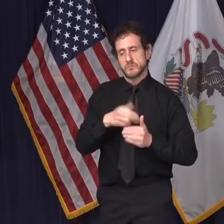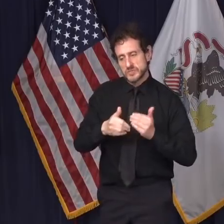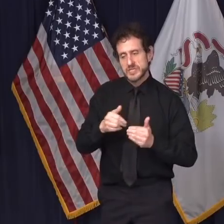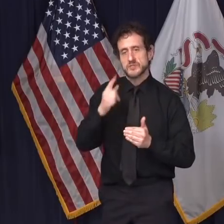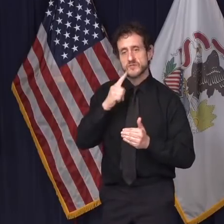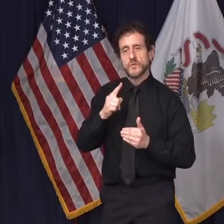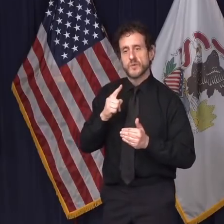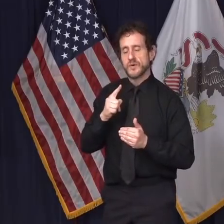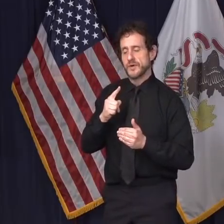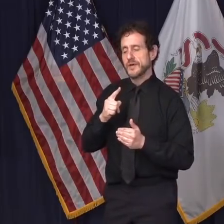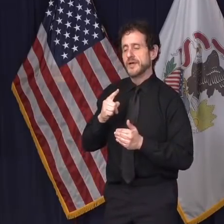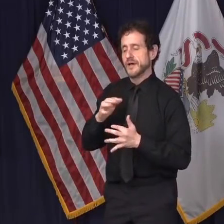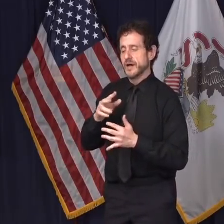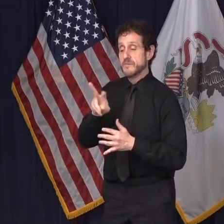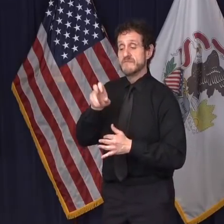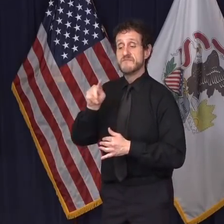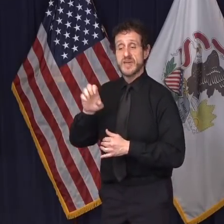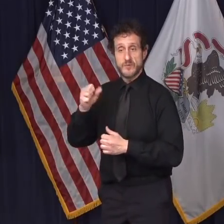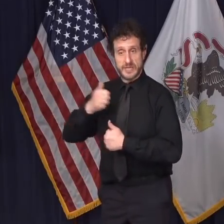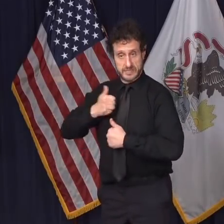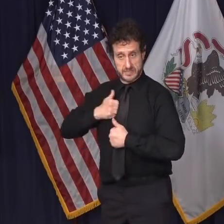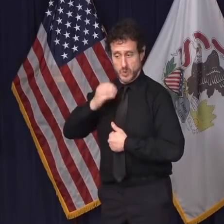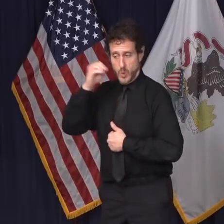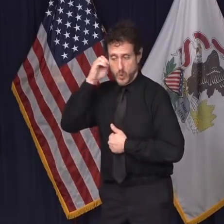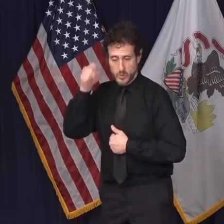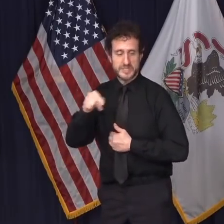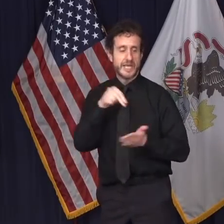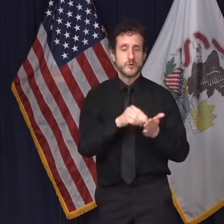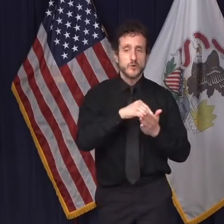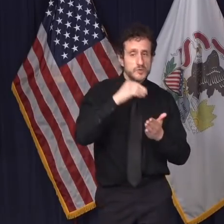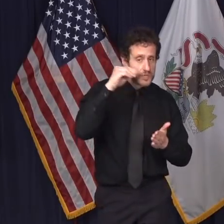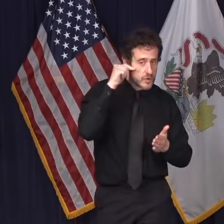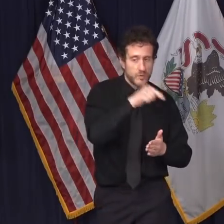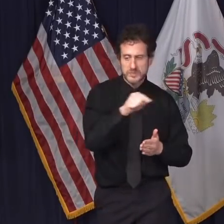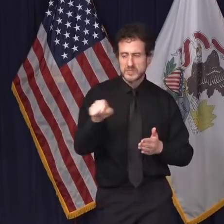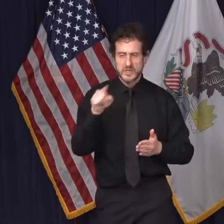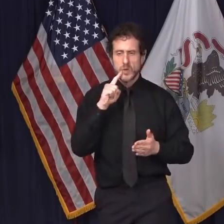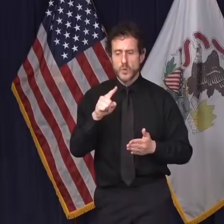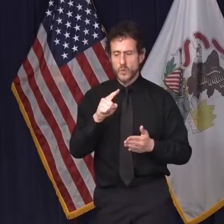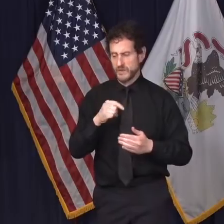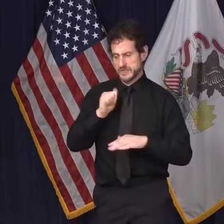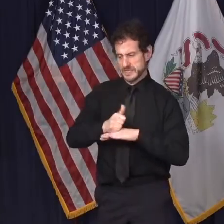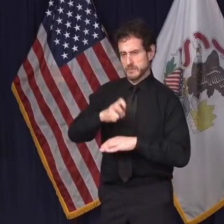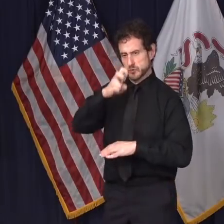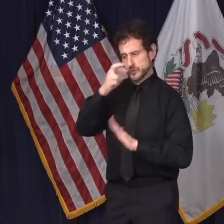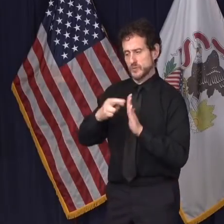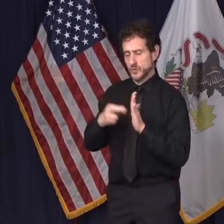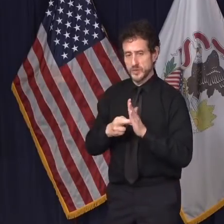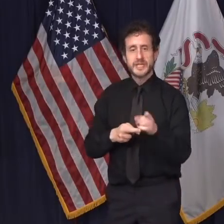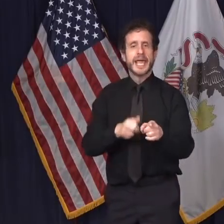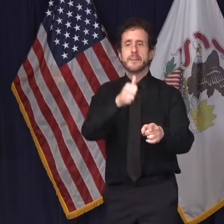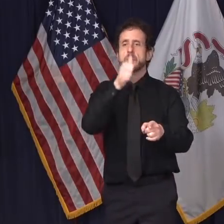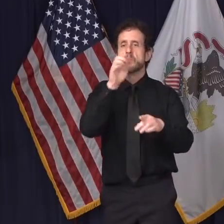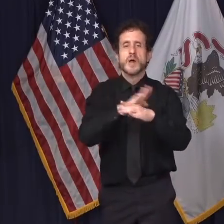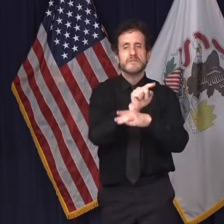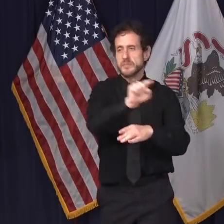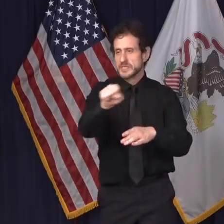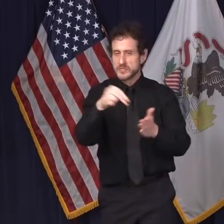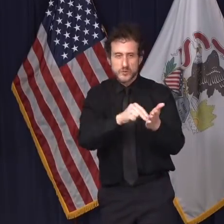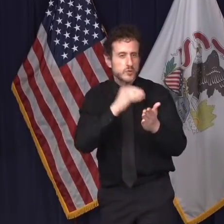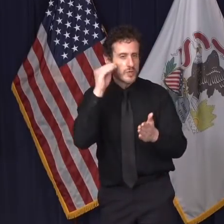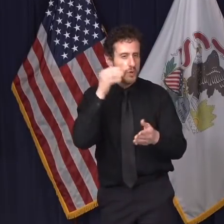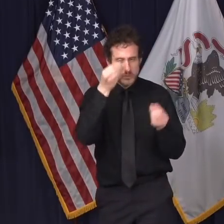care facilities and provided similar guidance to the hundreds of privately owned facilities